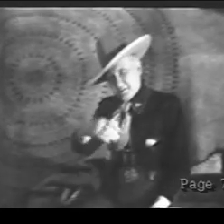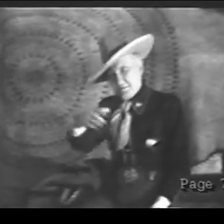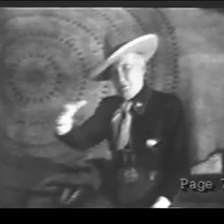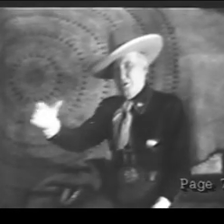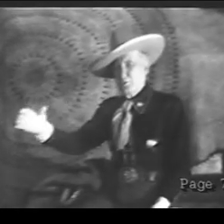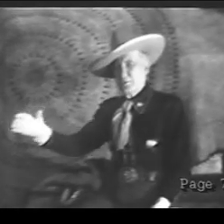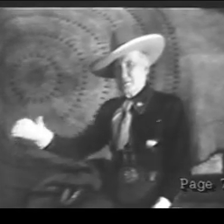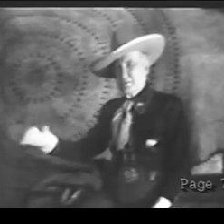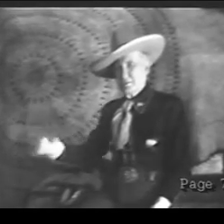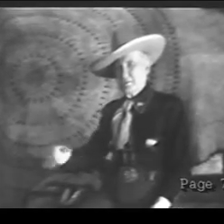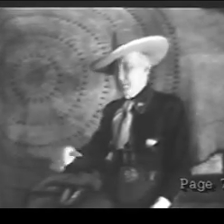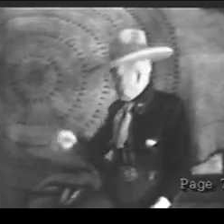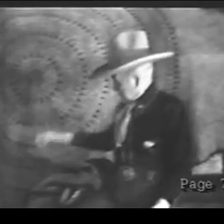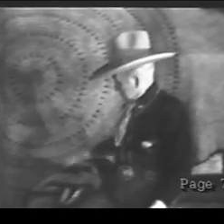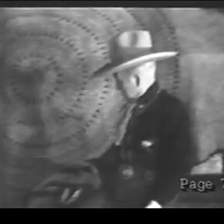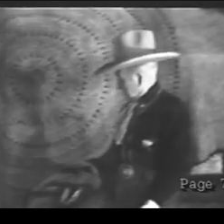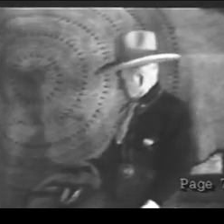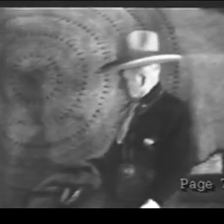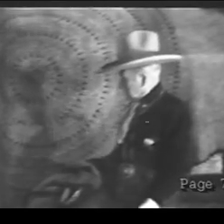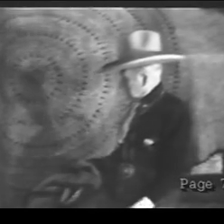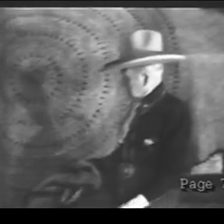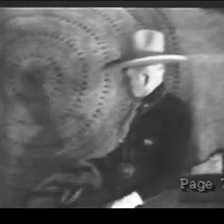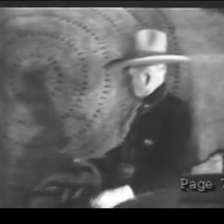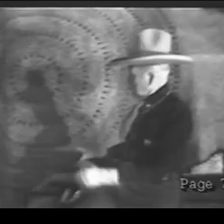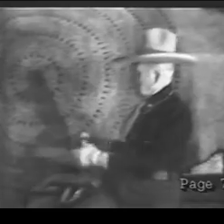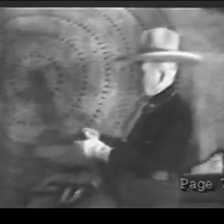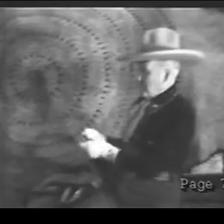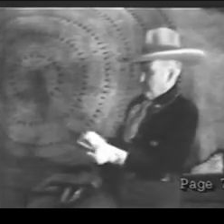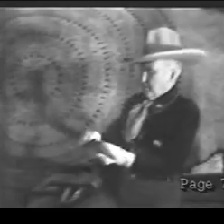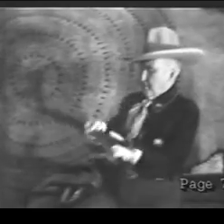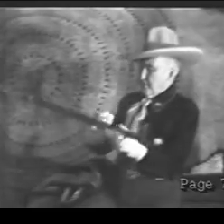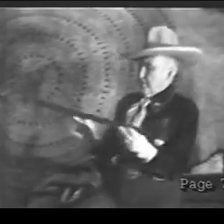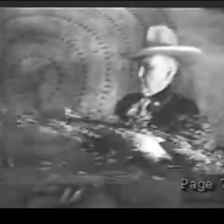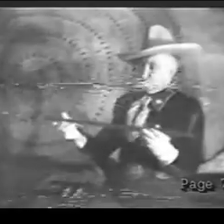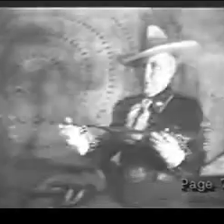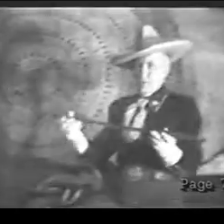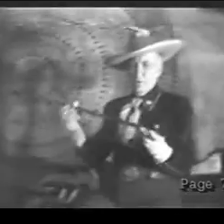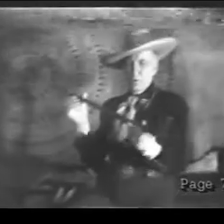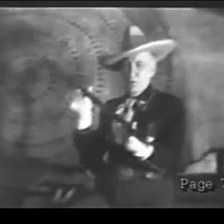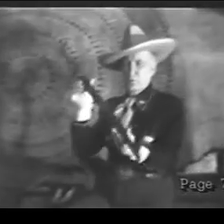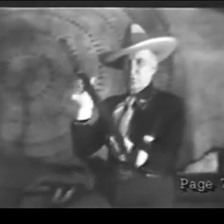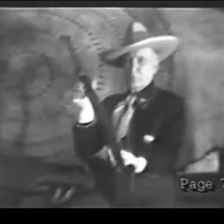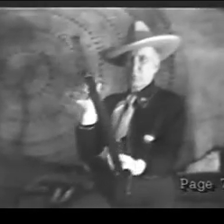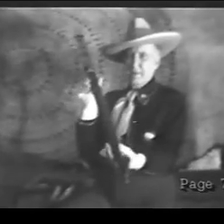say, it's always in that particular circle. Now, you take this big ceremonial pipe. Here is a real old